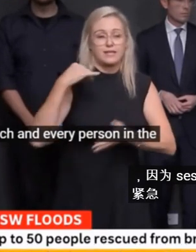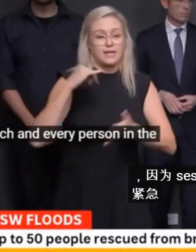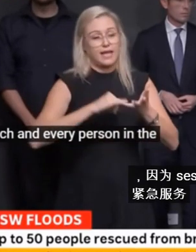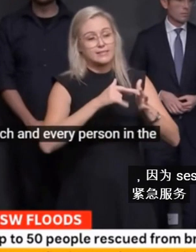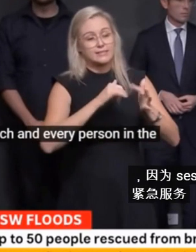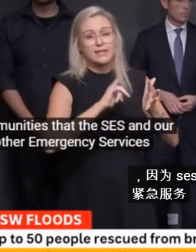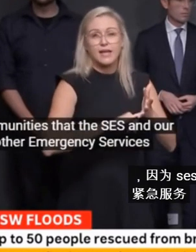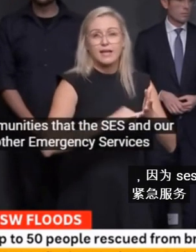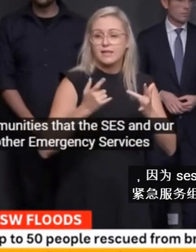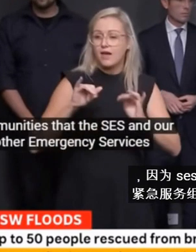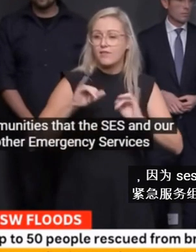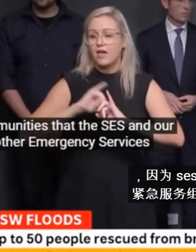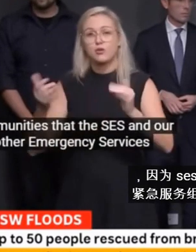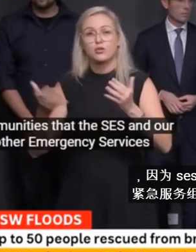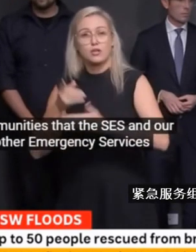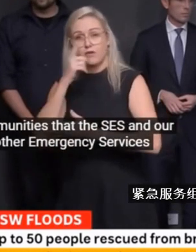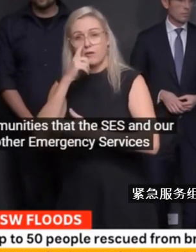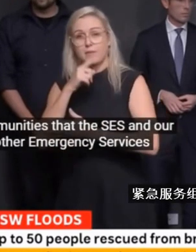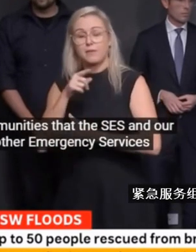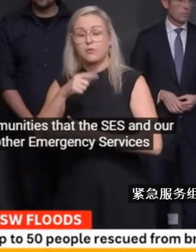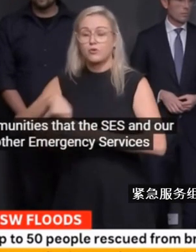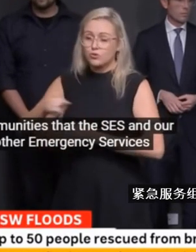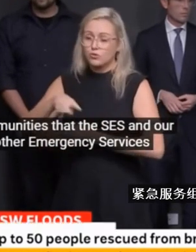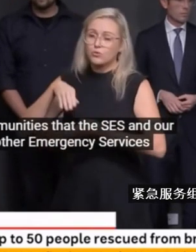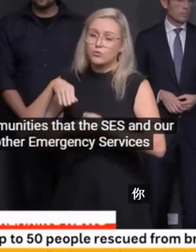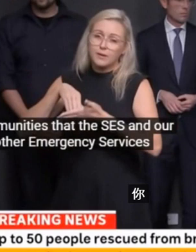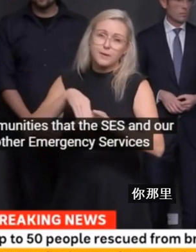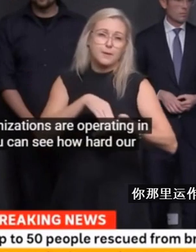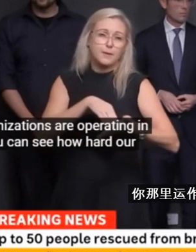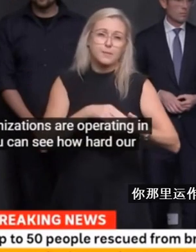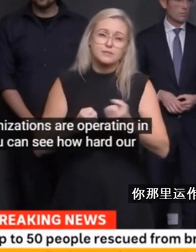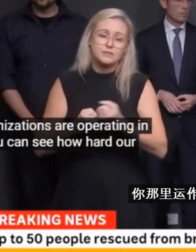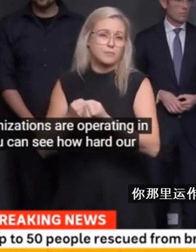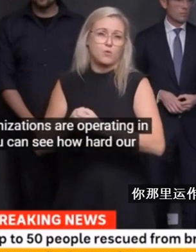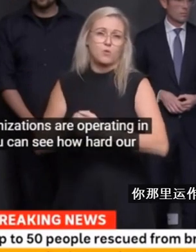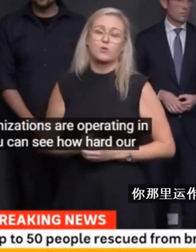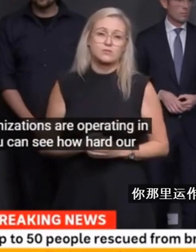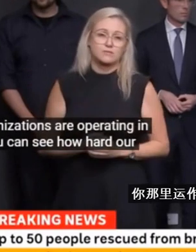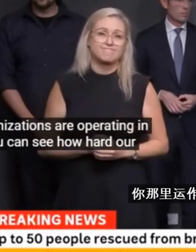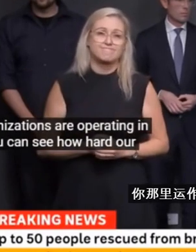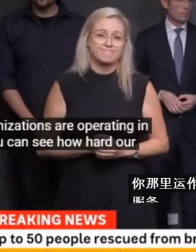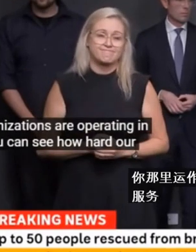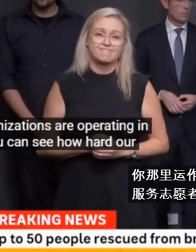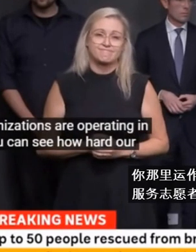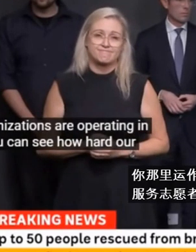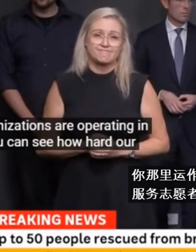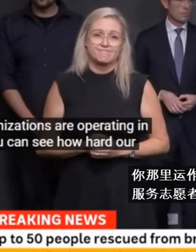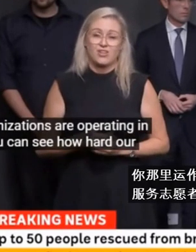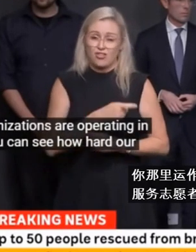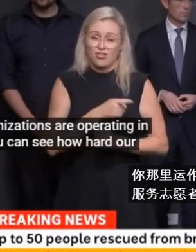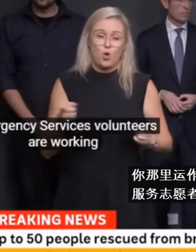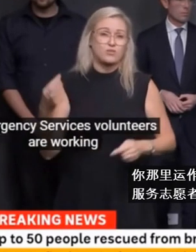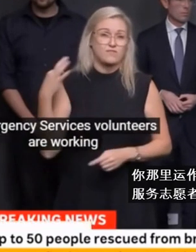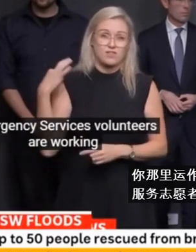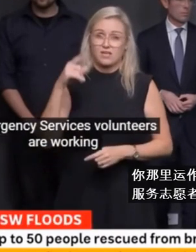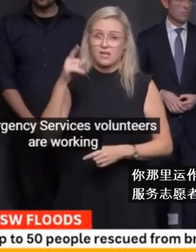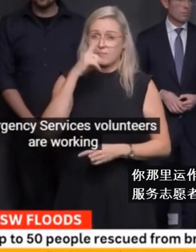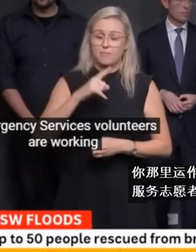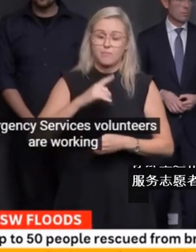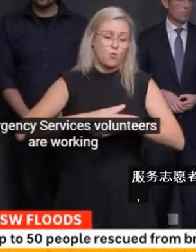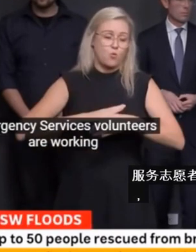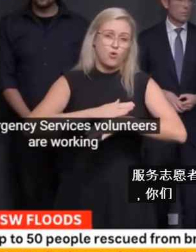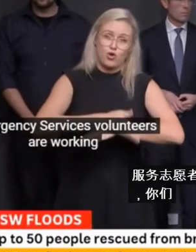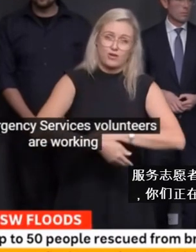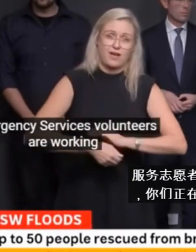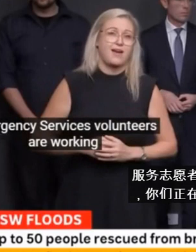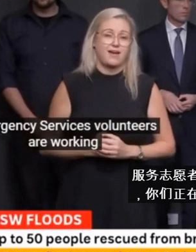other emergency services organisations are operating in. You can see how hard our emergency services volunteers are working,